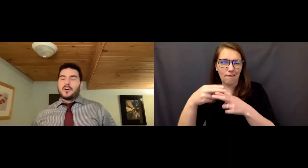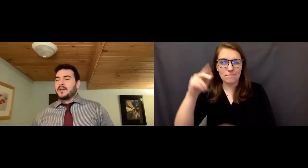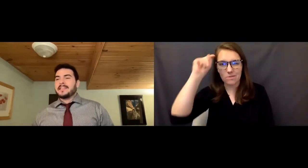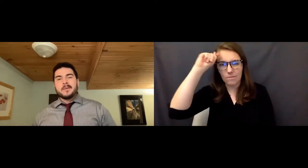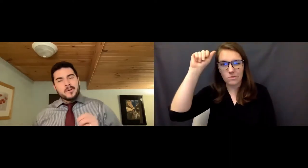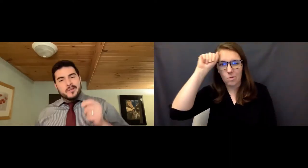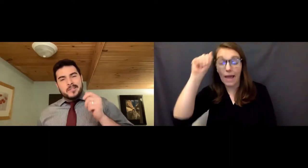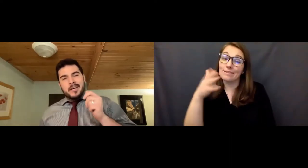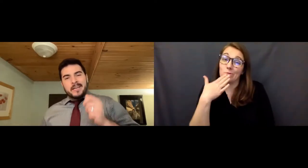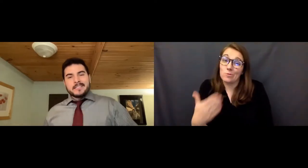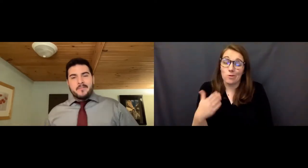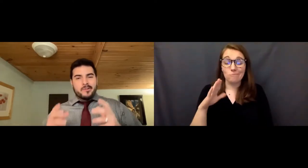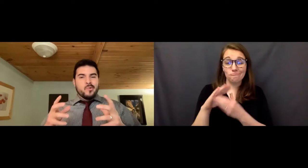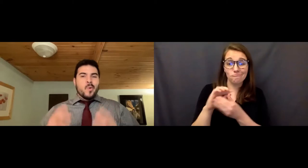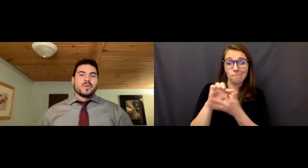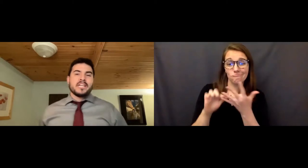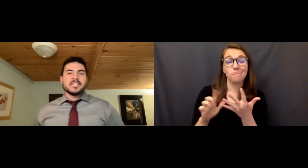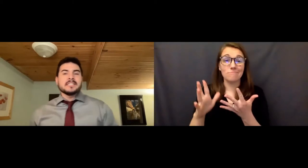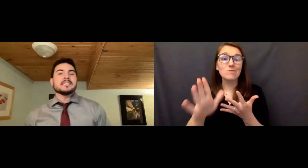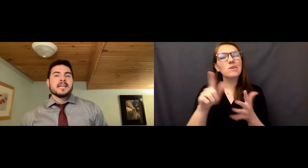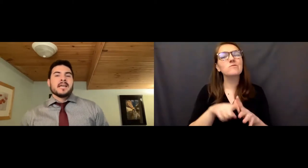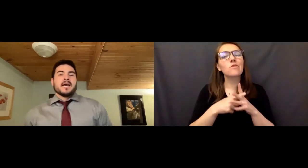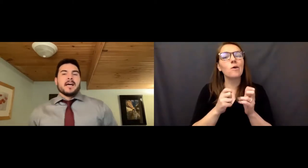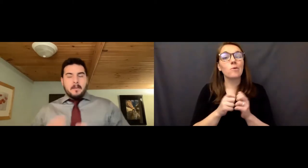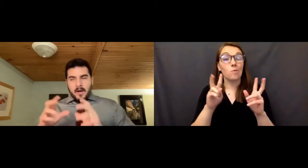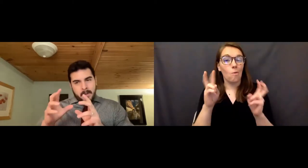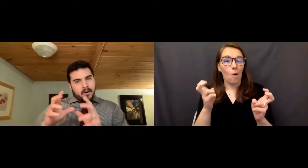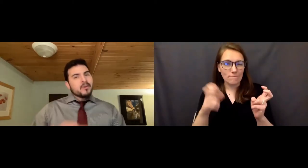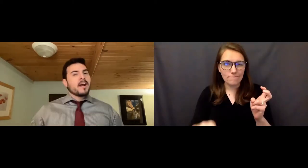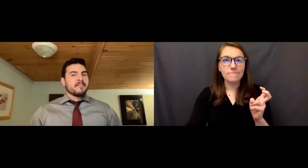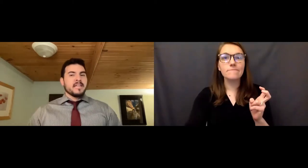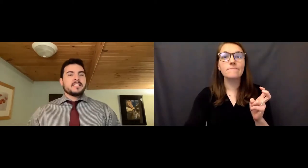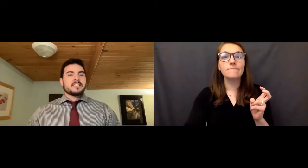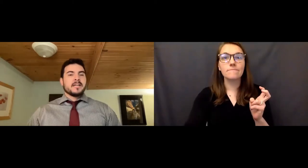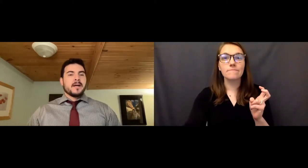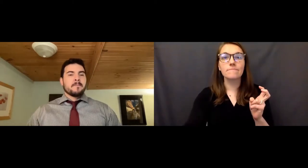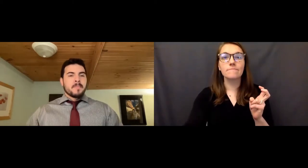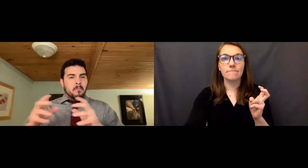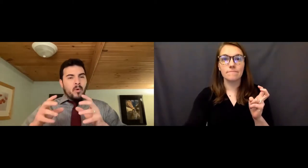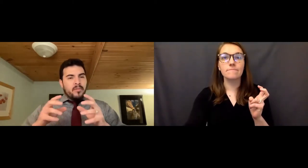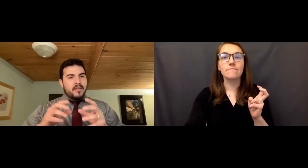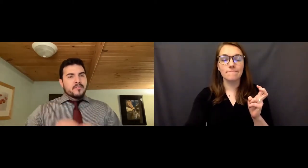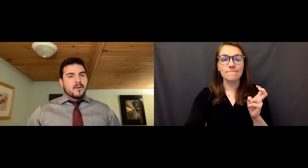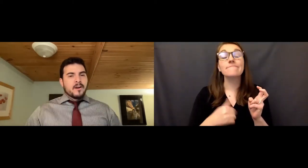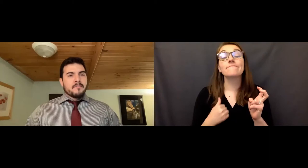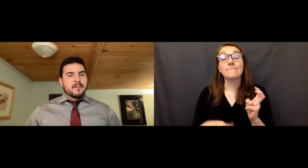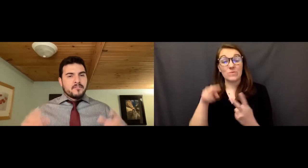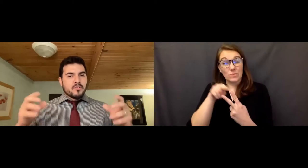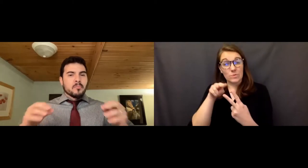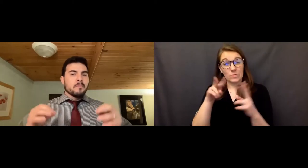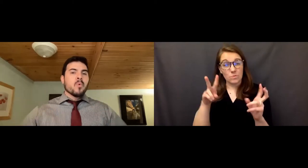us started, I thought it'd be good to kick us off with two quotations, about a paragraph each. Both of these are